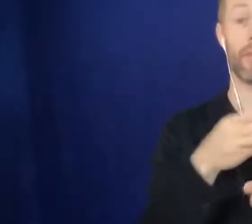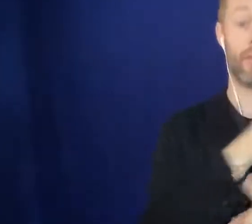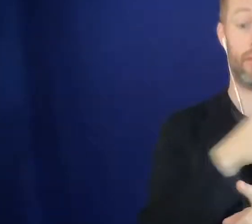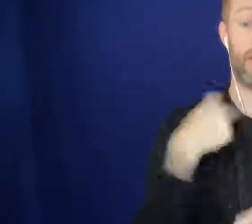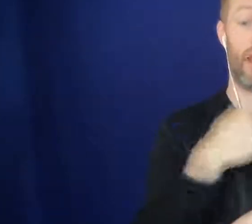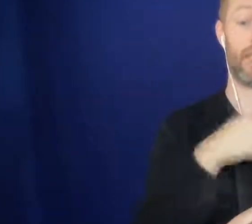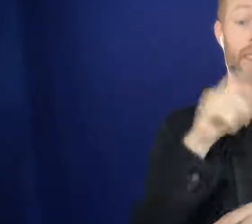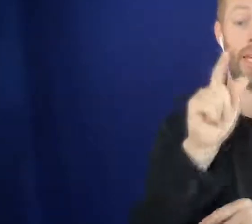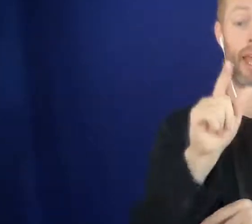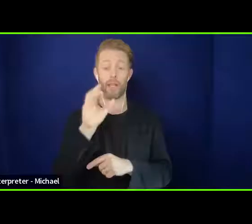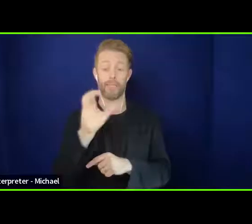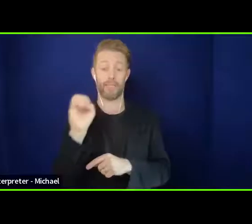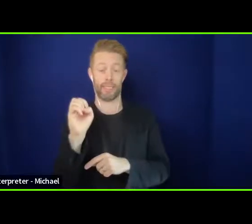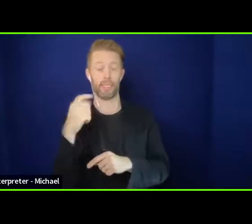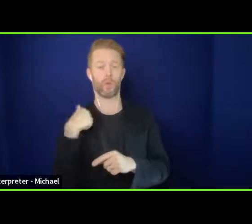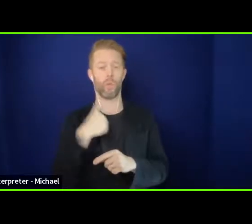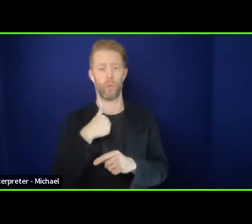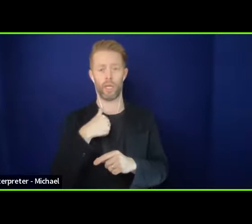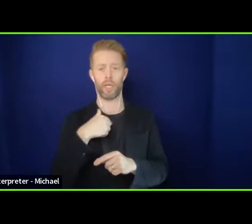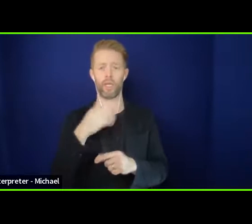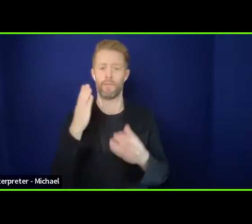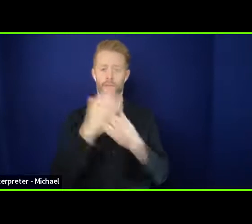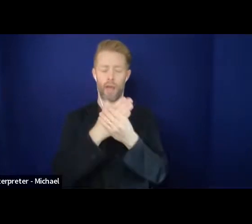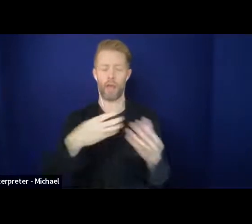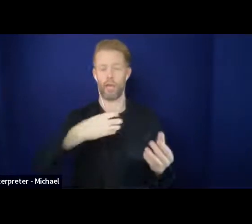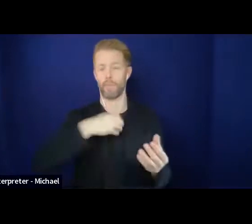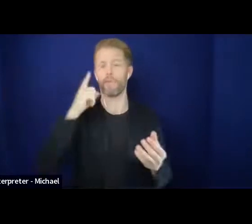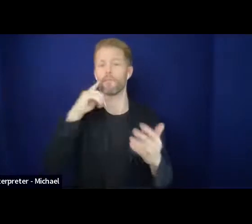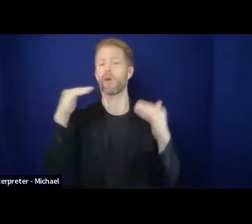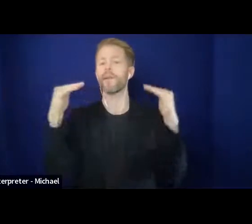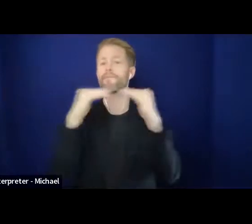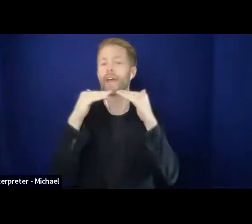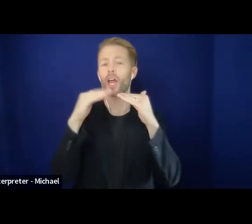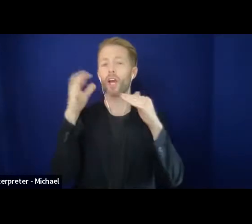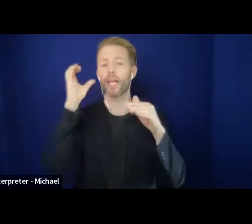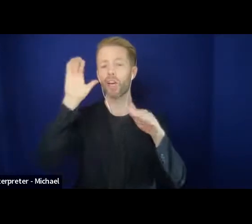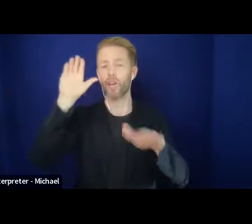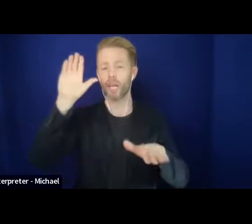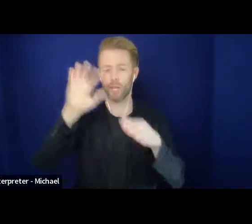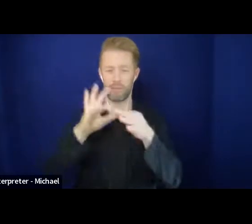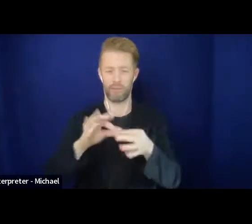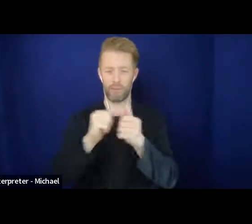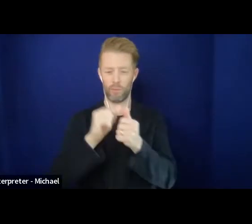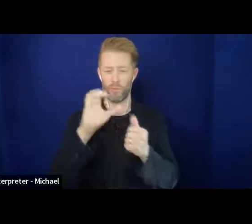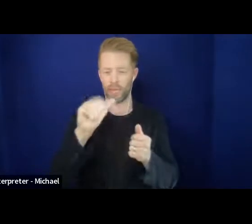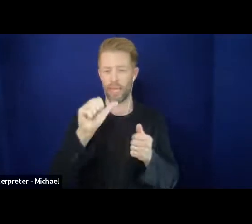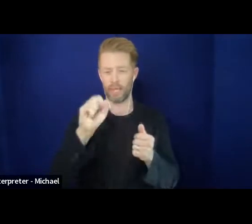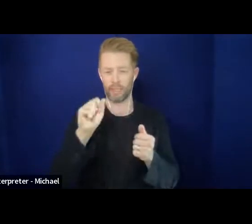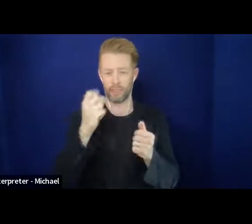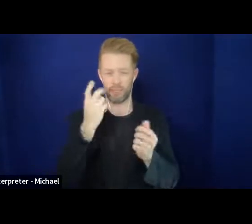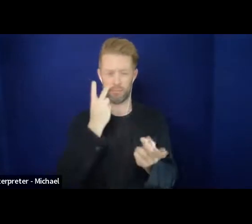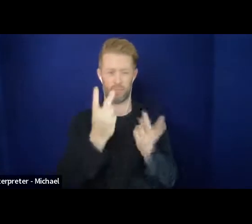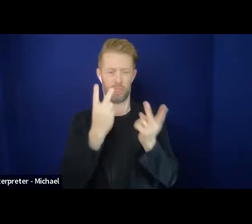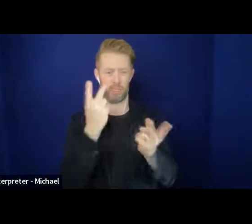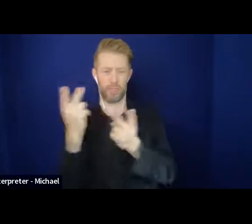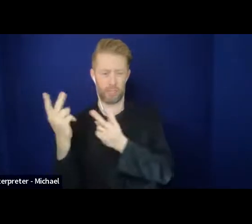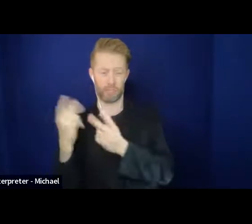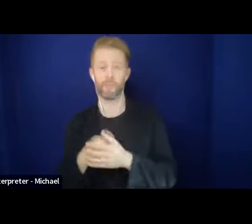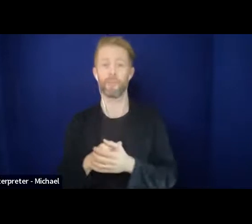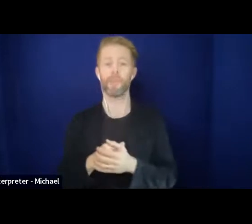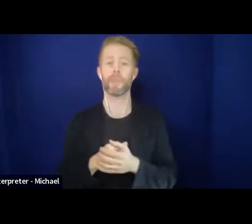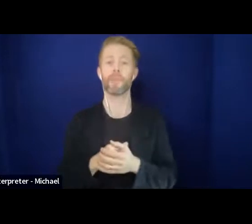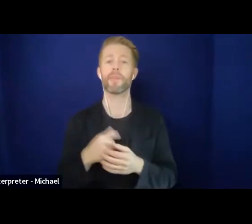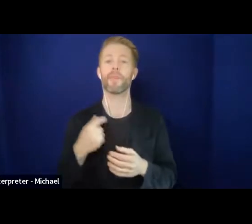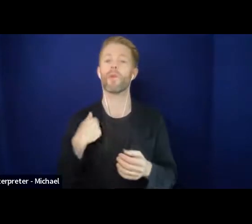filing complaints or for fair hearings with regard to these cases that we were seeing, we did open